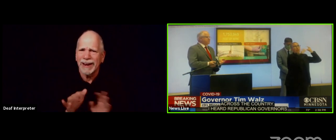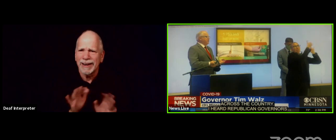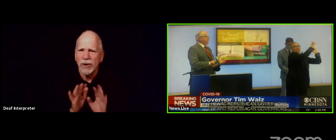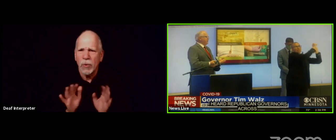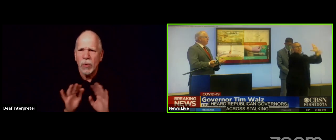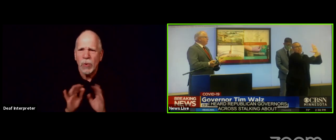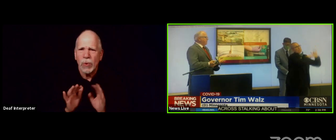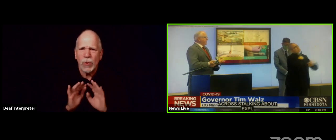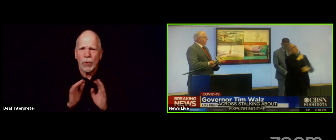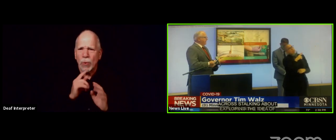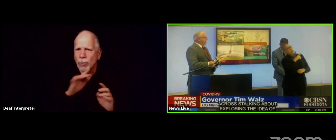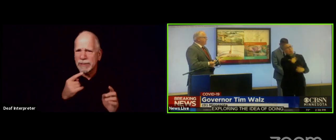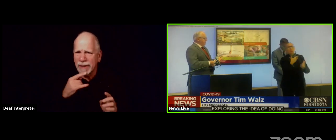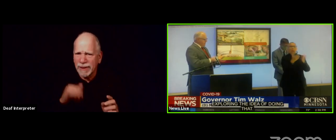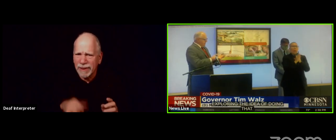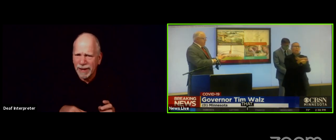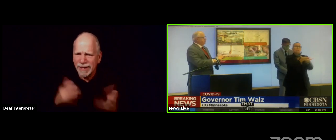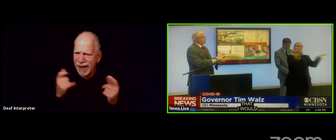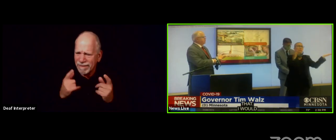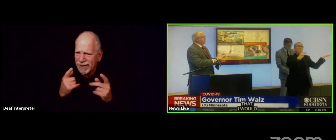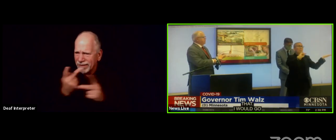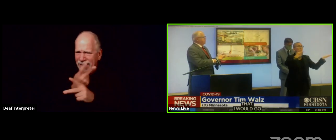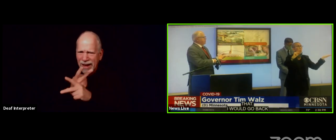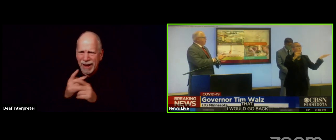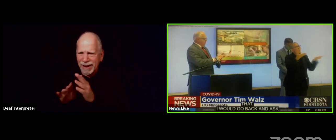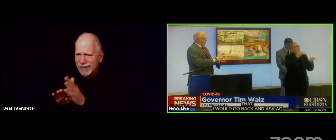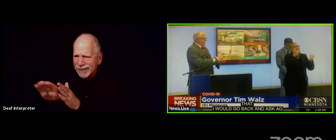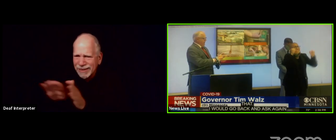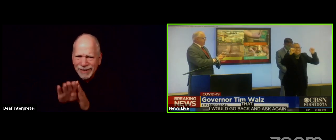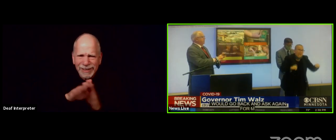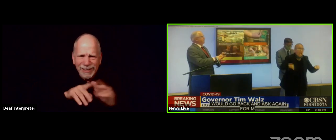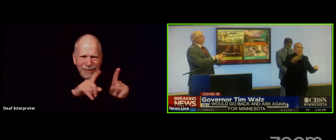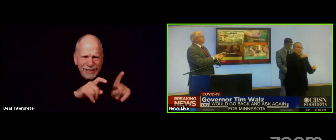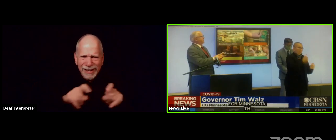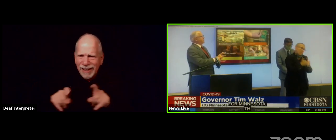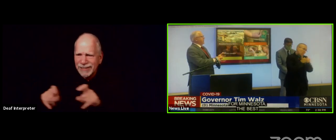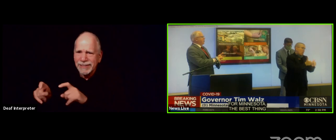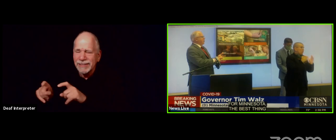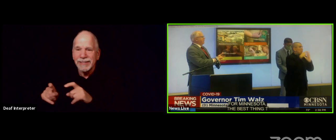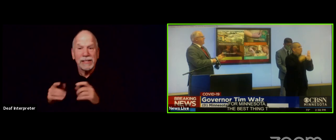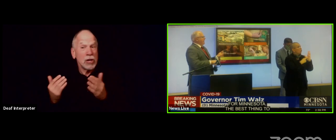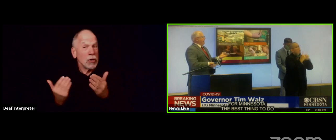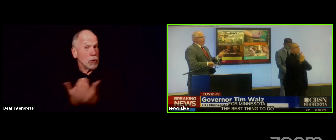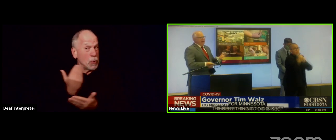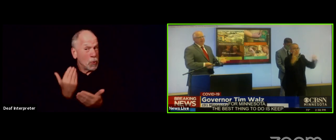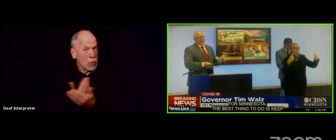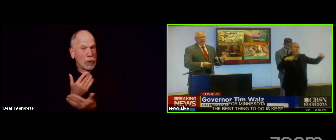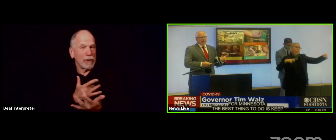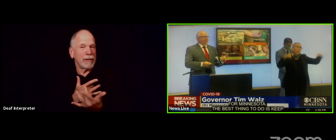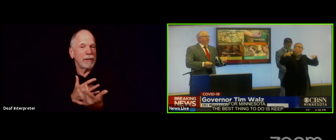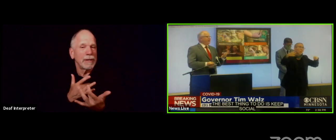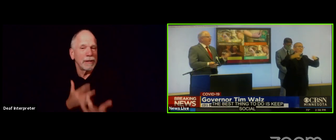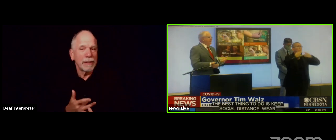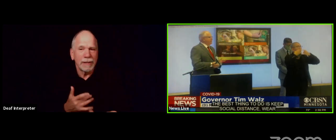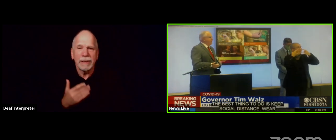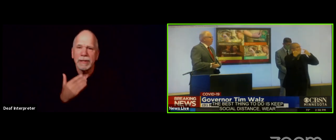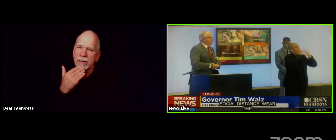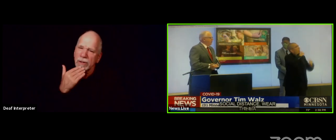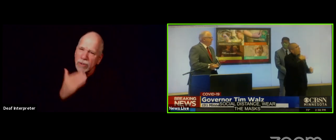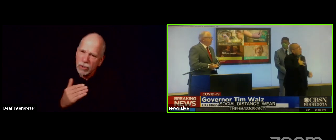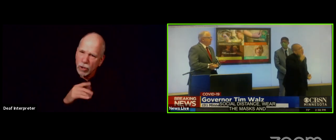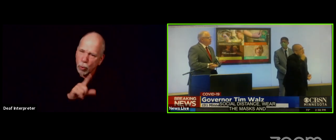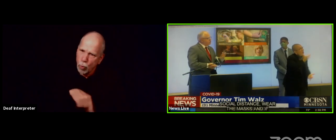best thing we can do is keep social distance, wear the mask, and if you're sick, stay home. That would have a bigger impact than any